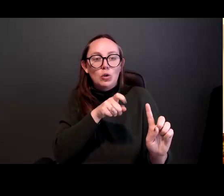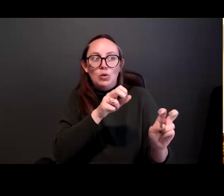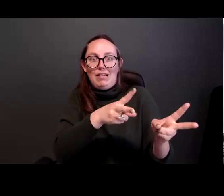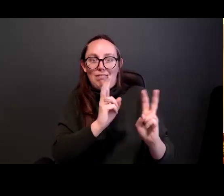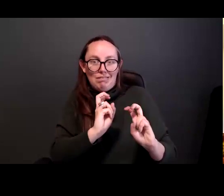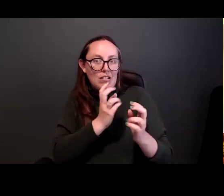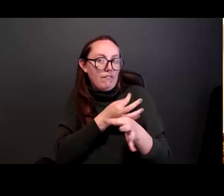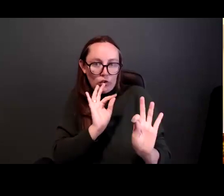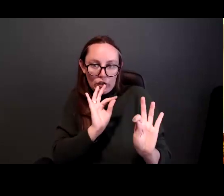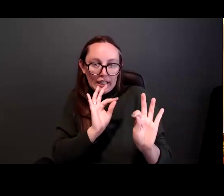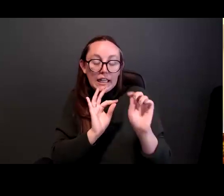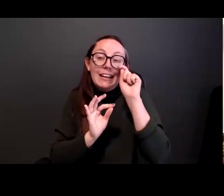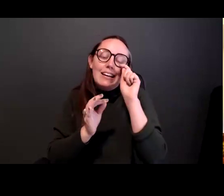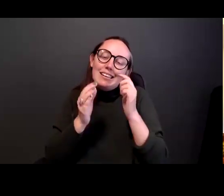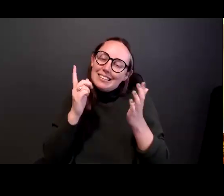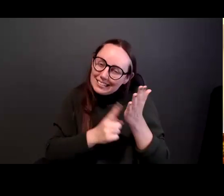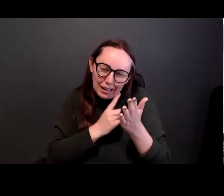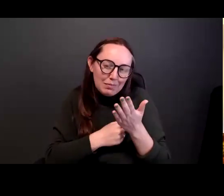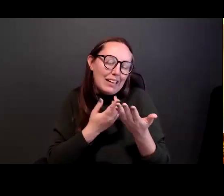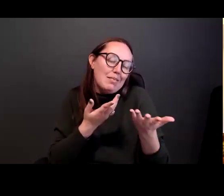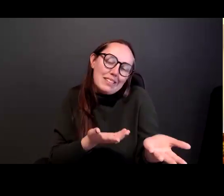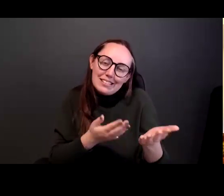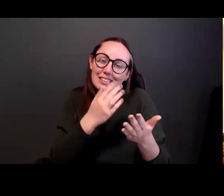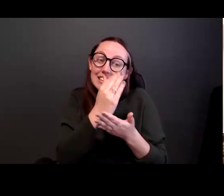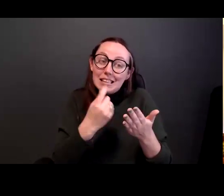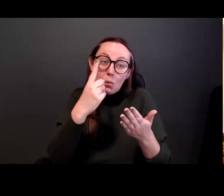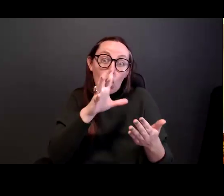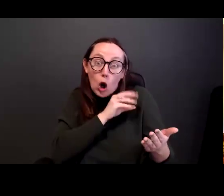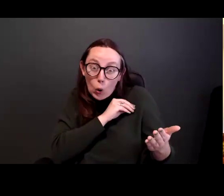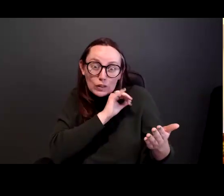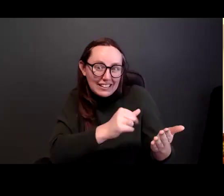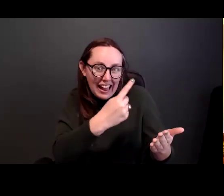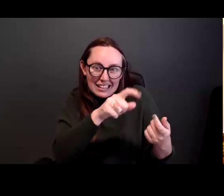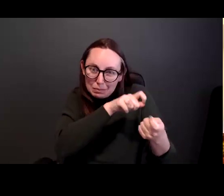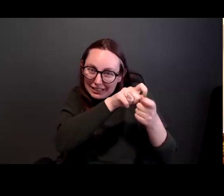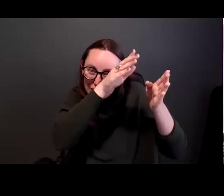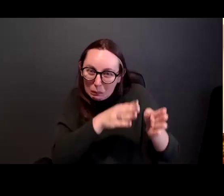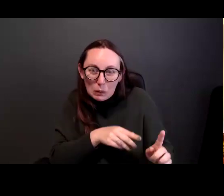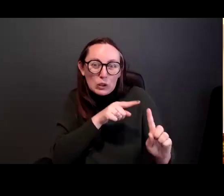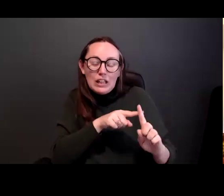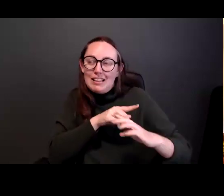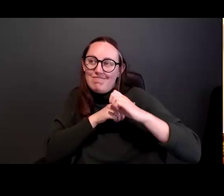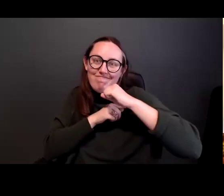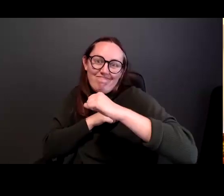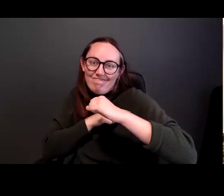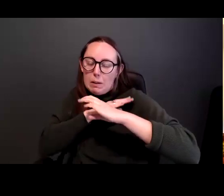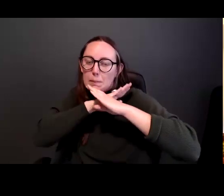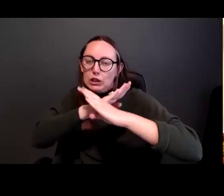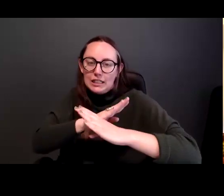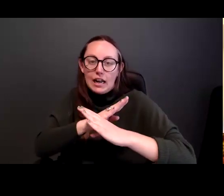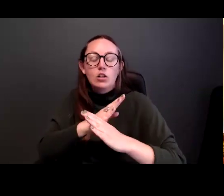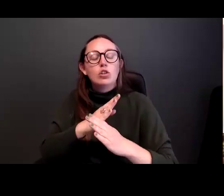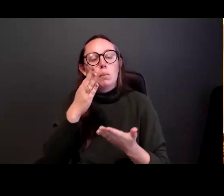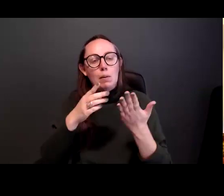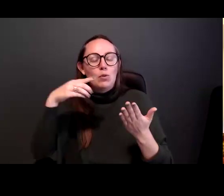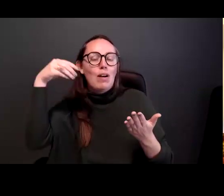passed, or whoever owns it is protecting it, and you may have to pay for the rights to use it, and you